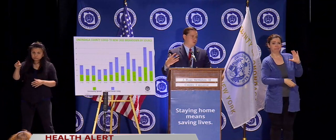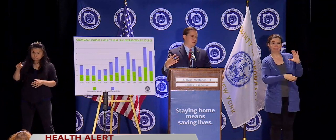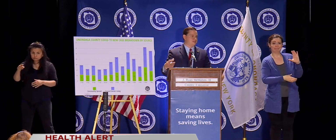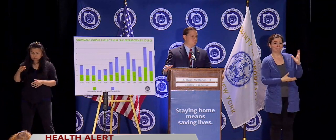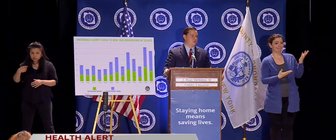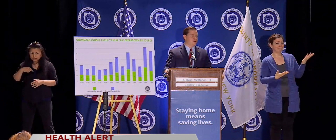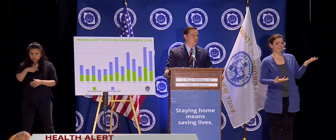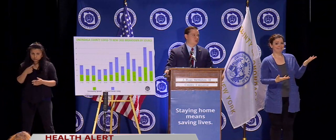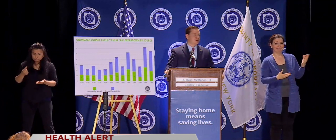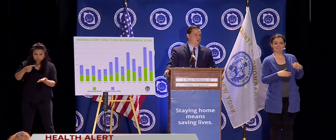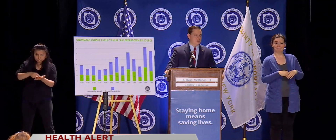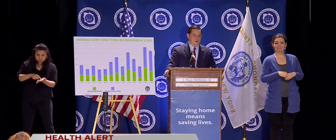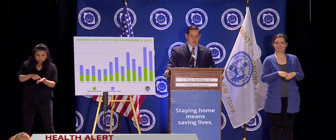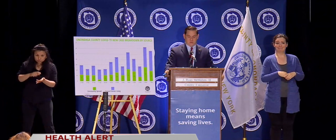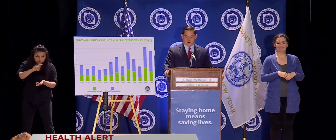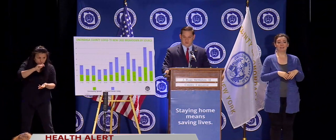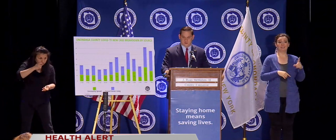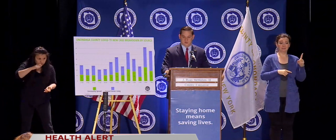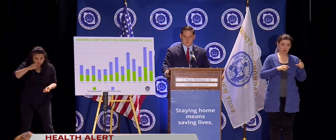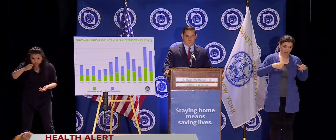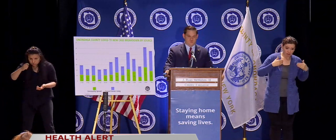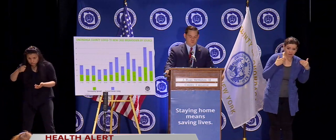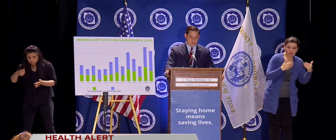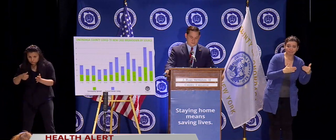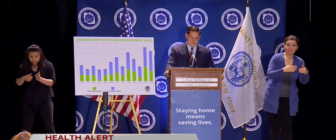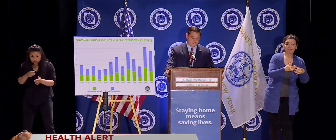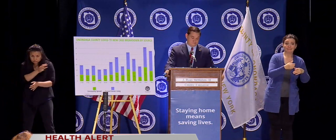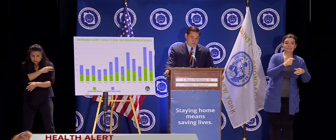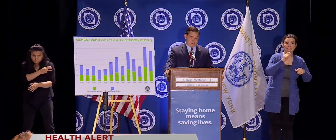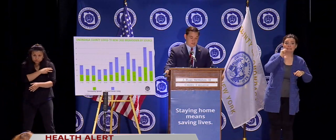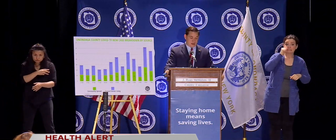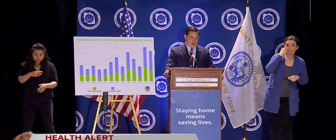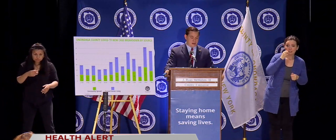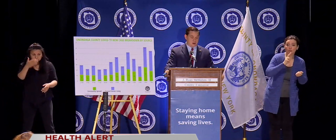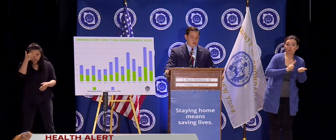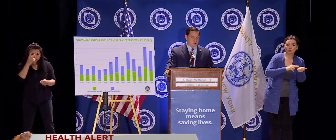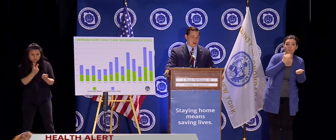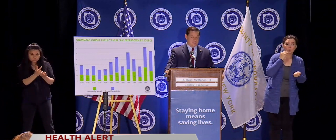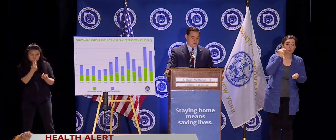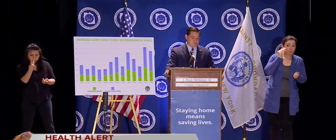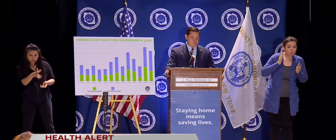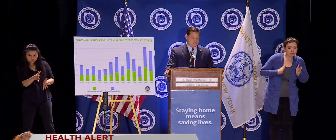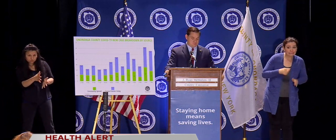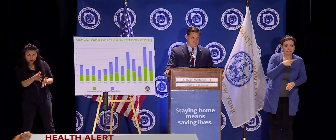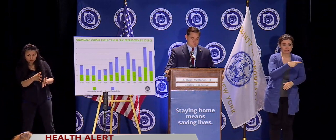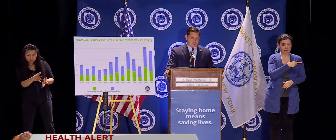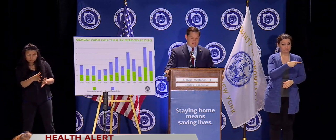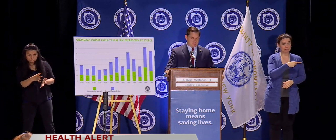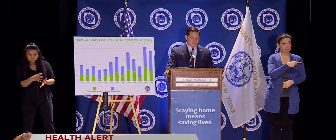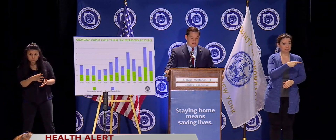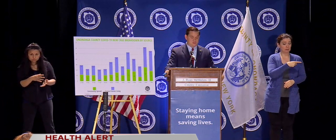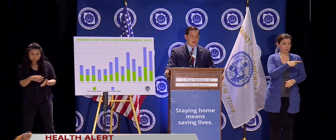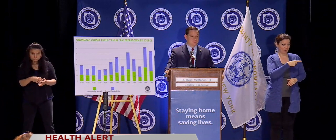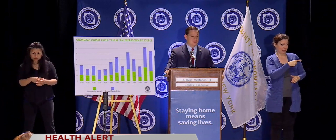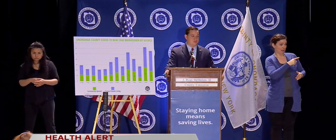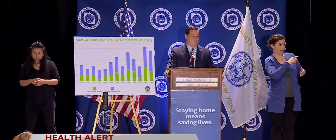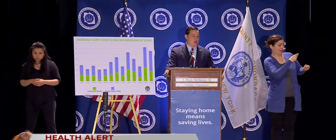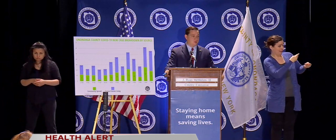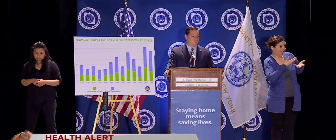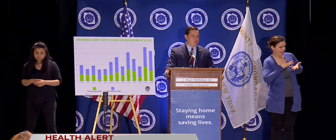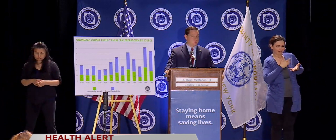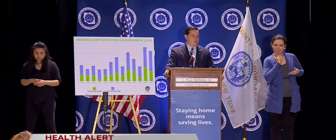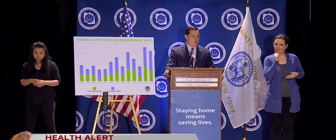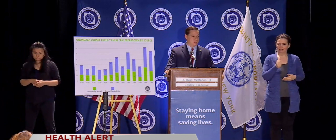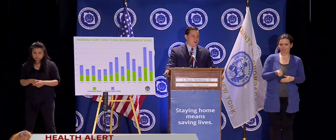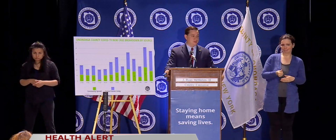has done what we've asked them to do, and they're our partners. And but I don't know how to say anything besides the fact that I found